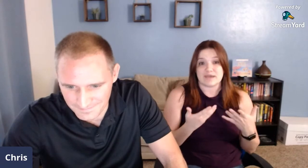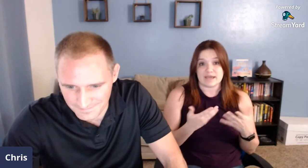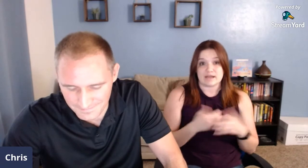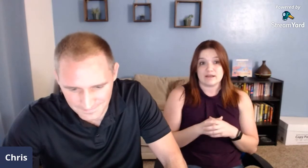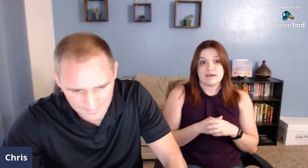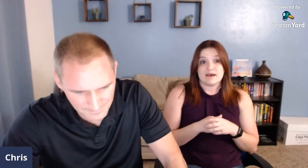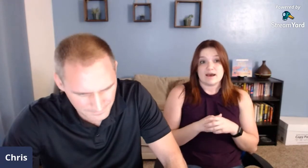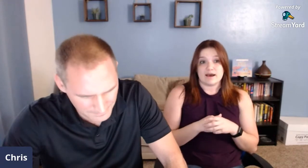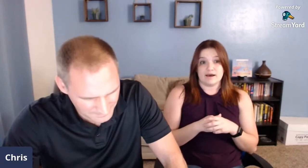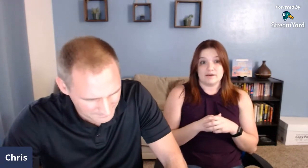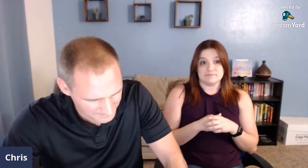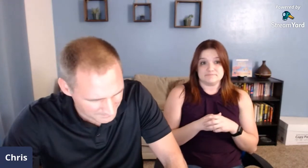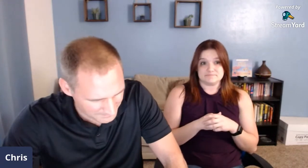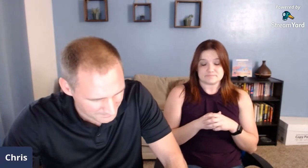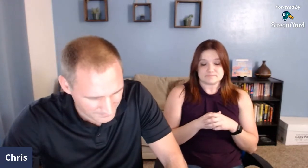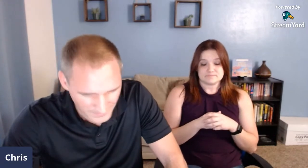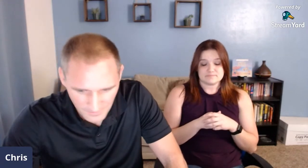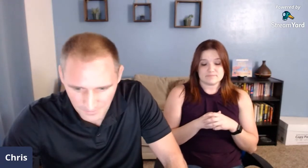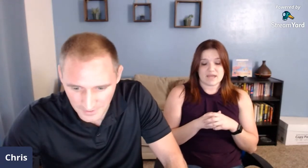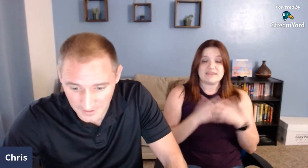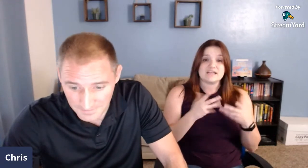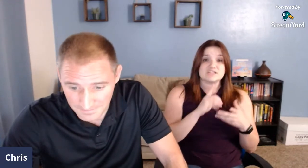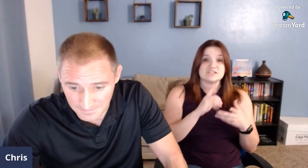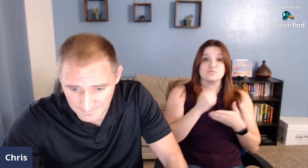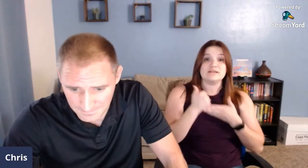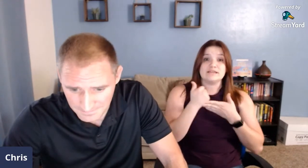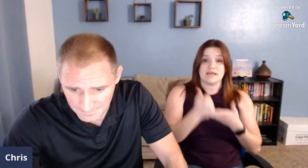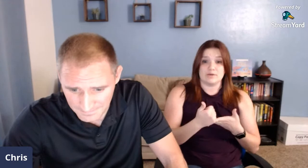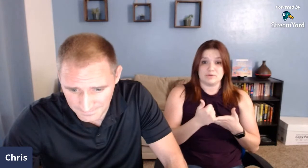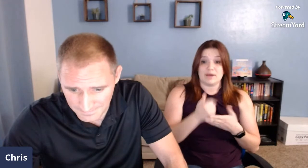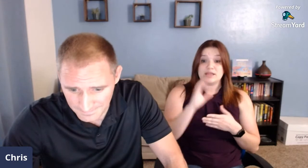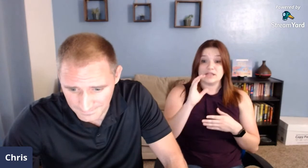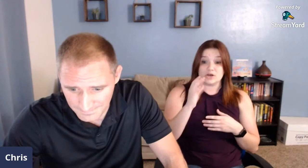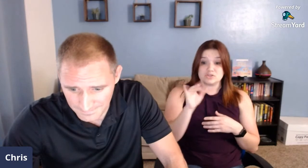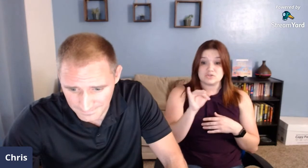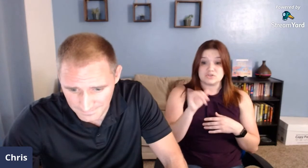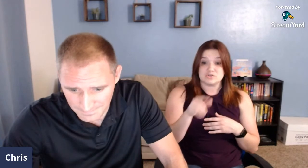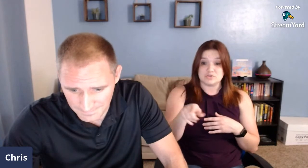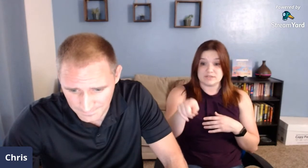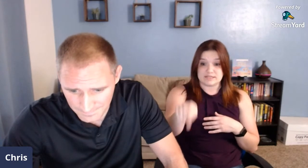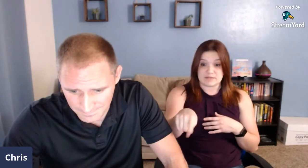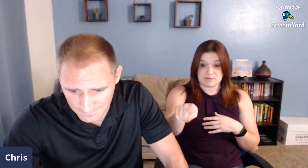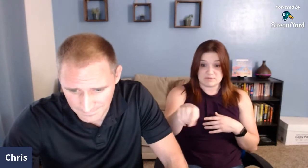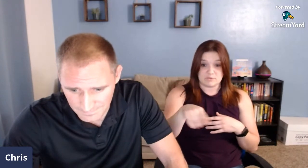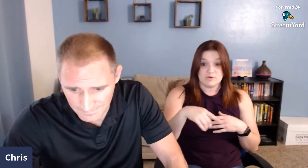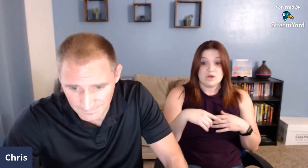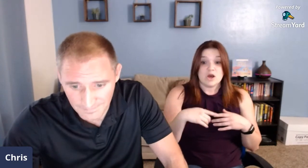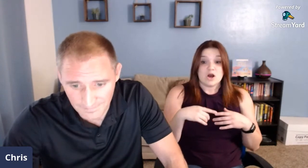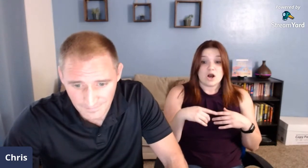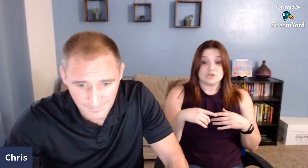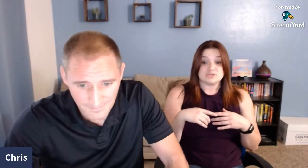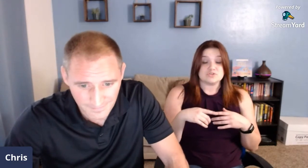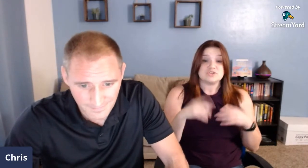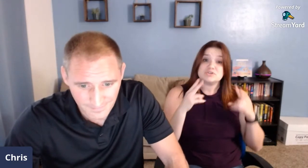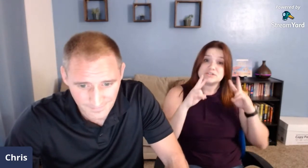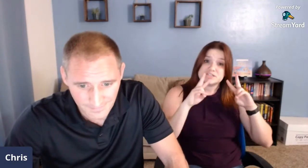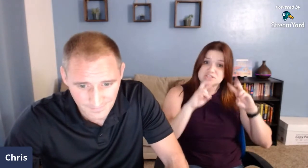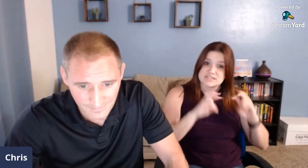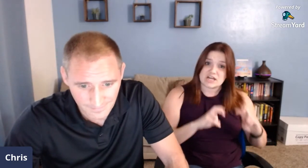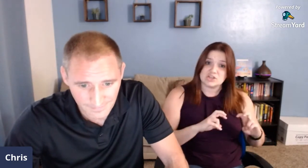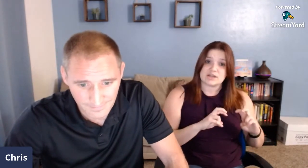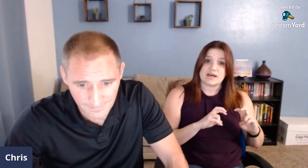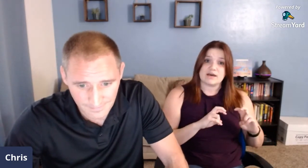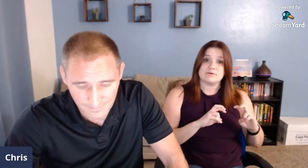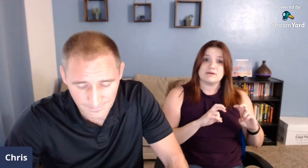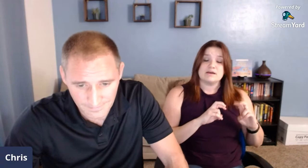best as you can. And that's going to really help you. And then also, too, you need to admit people. Also, too, you need to